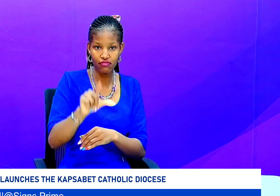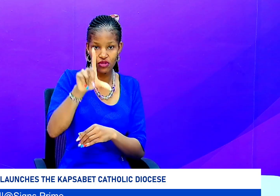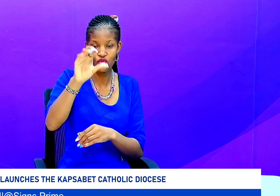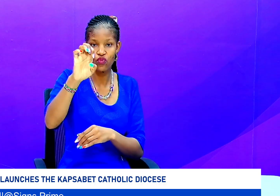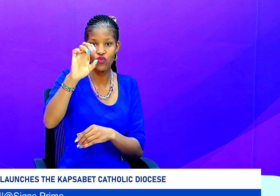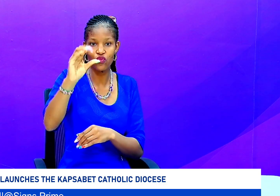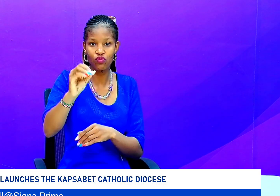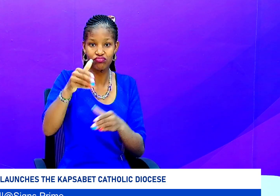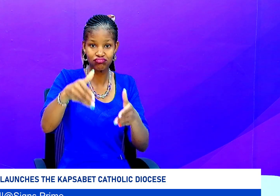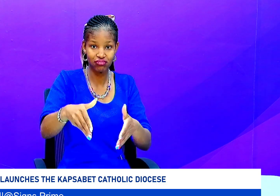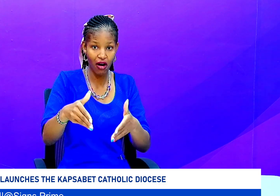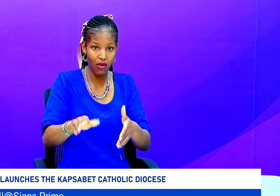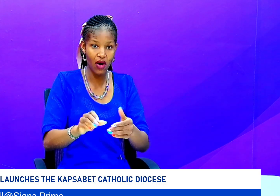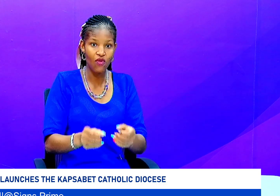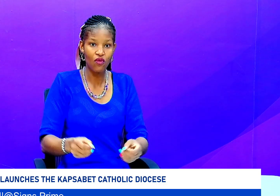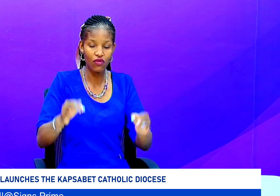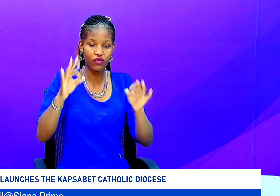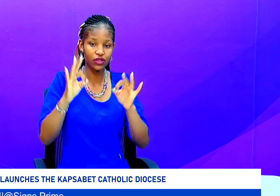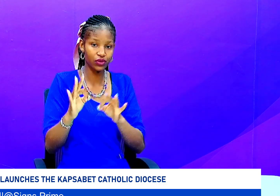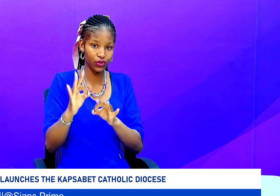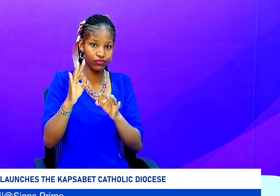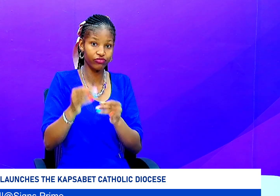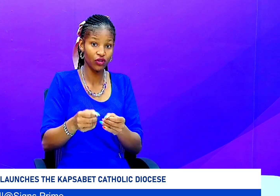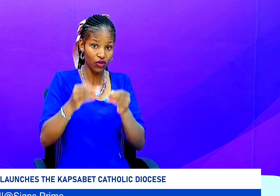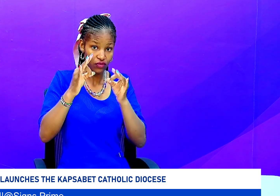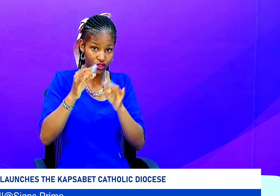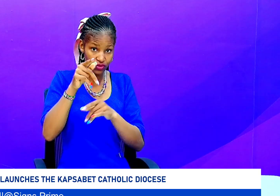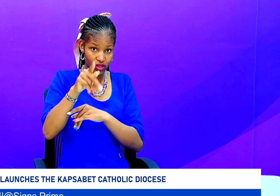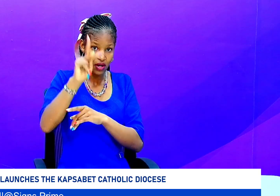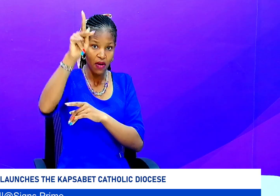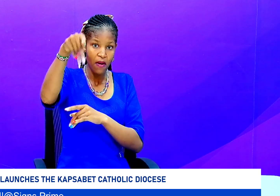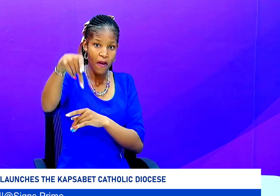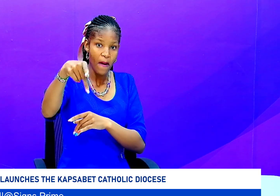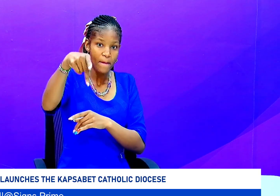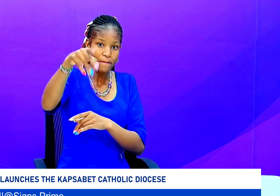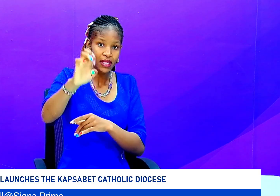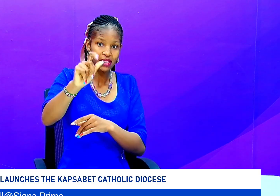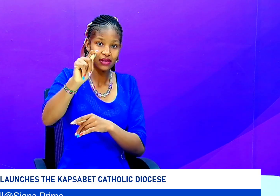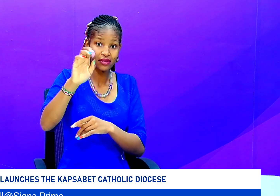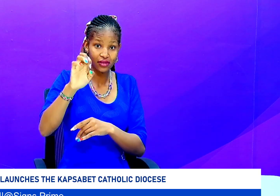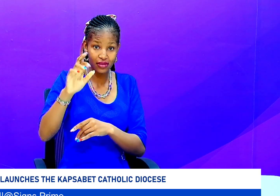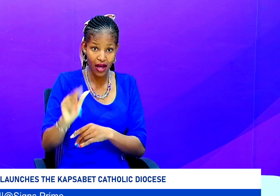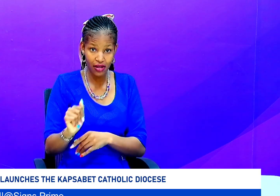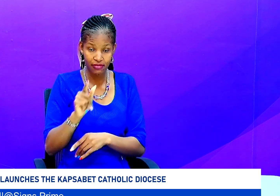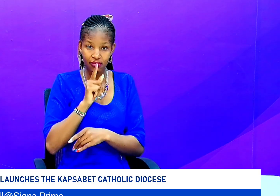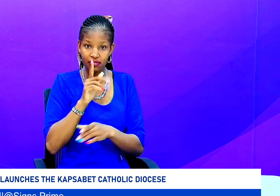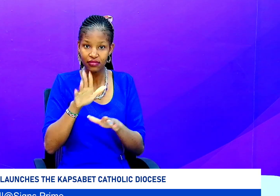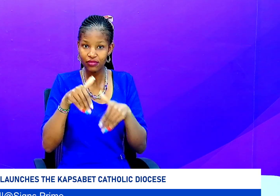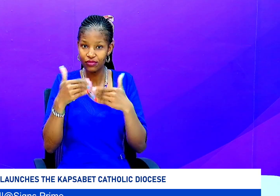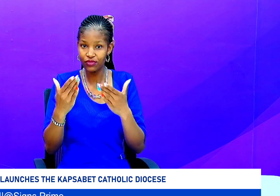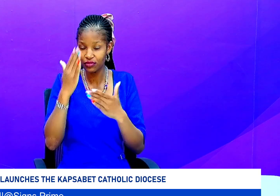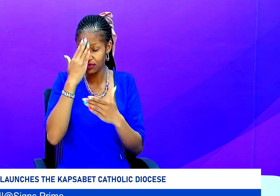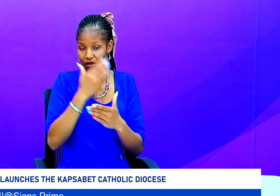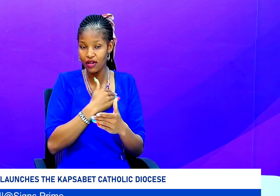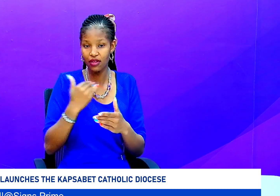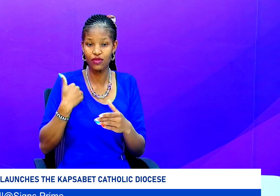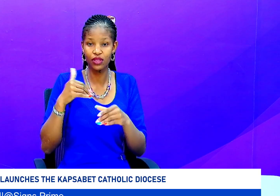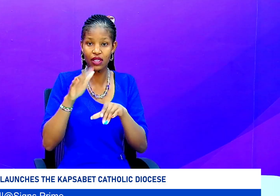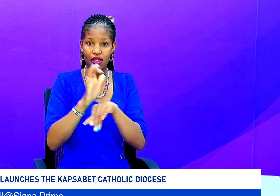in a historic move for the Catholic faithful in the region, Pope Leo has